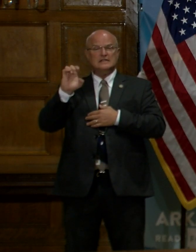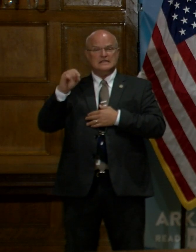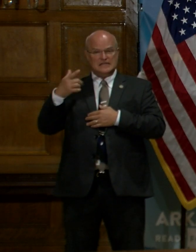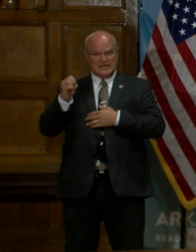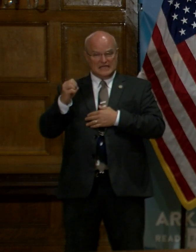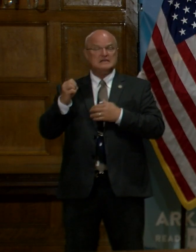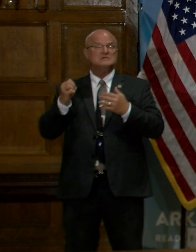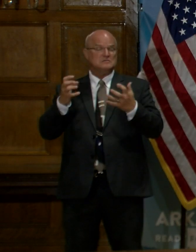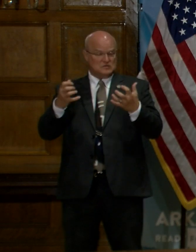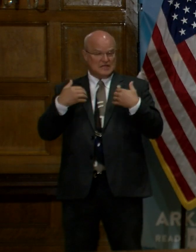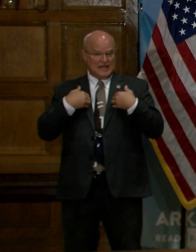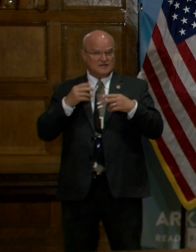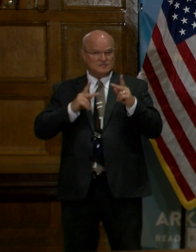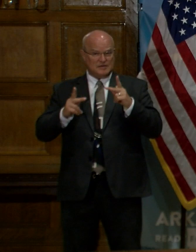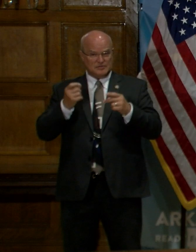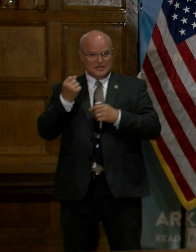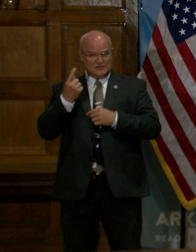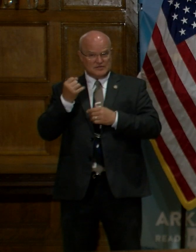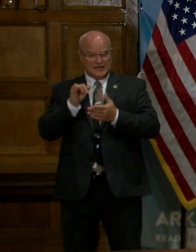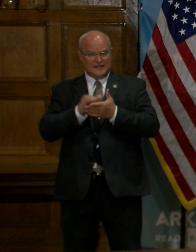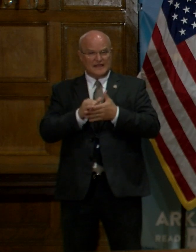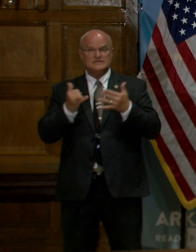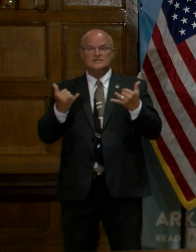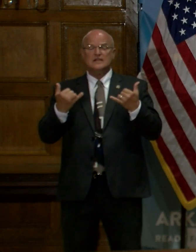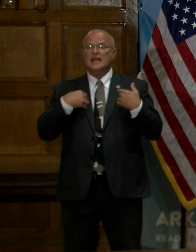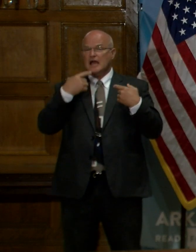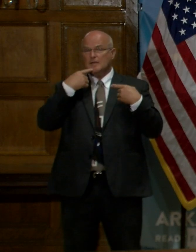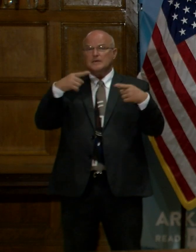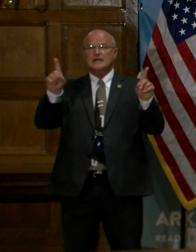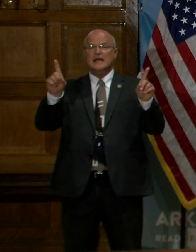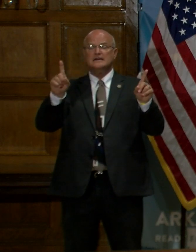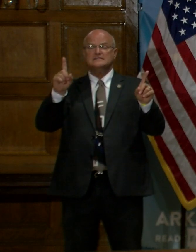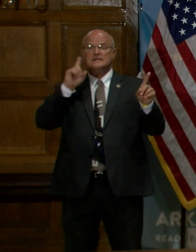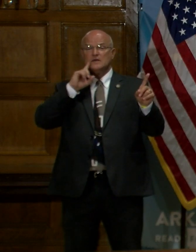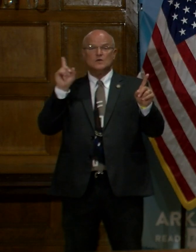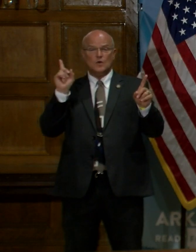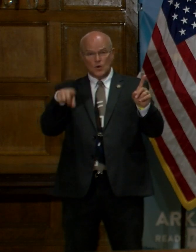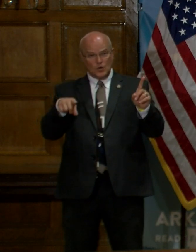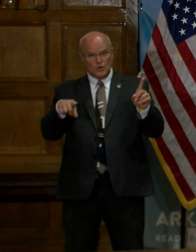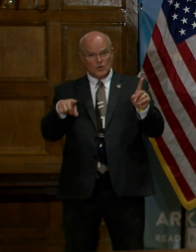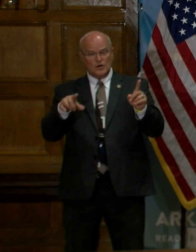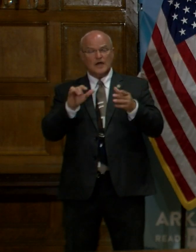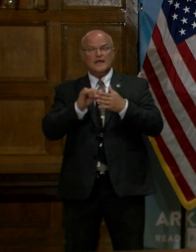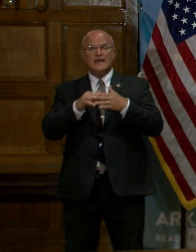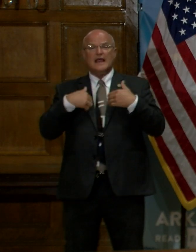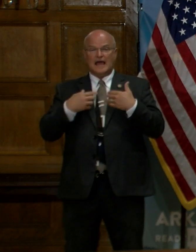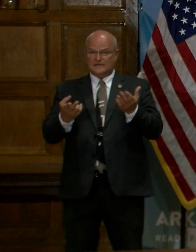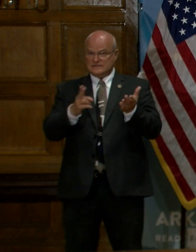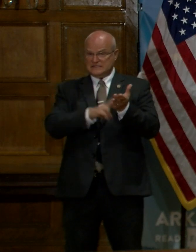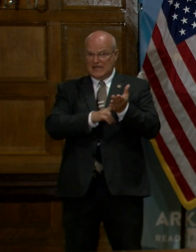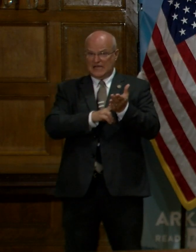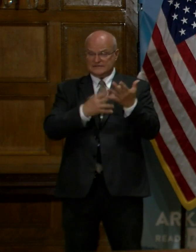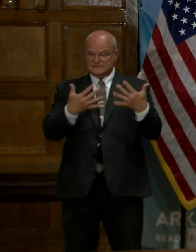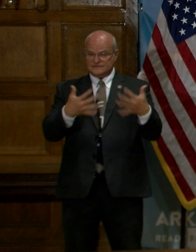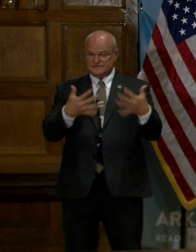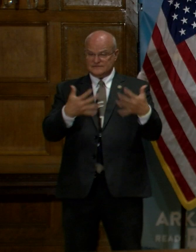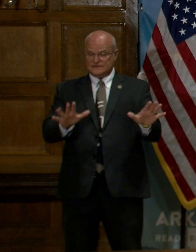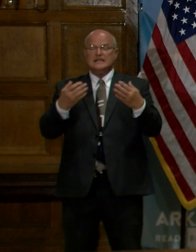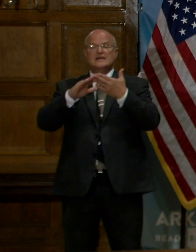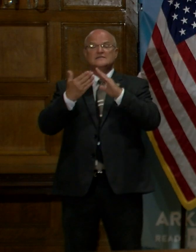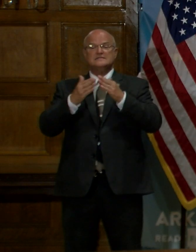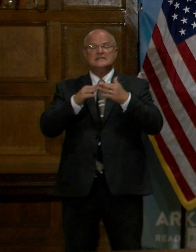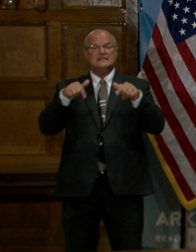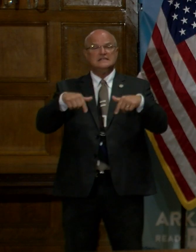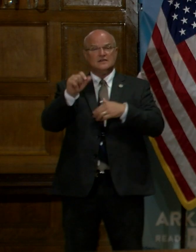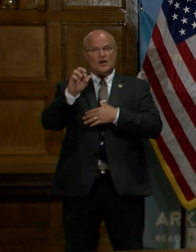to consider. And so today I am announcing an executive order that I have signed, which gives cities